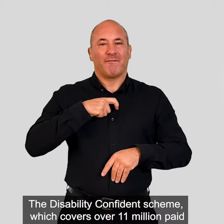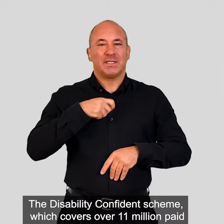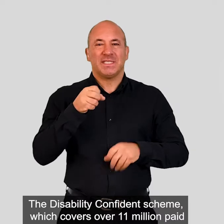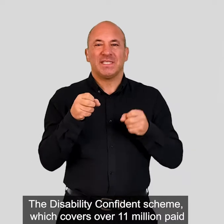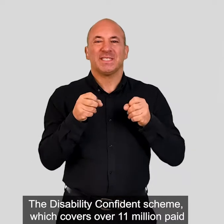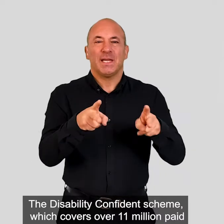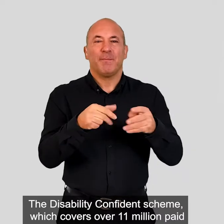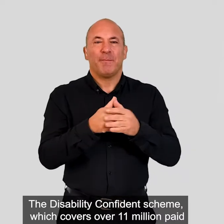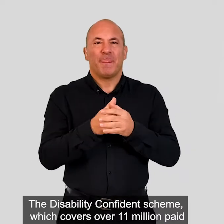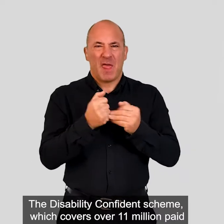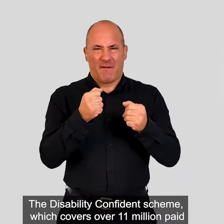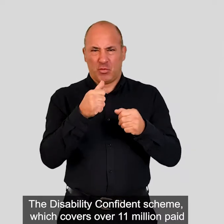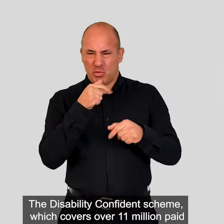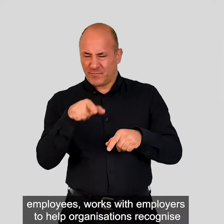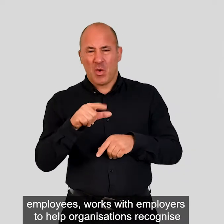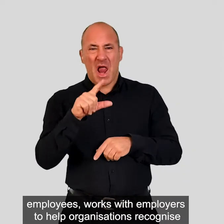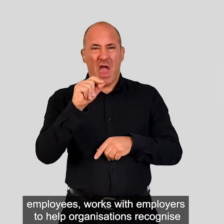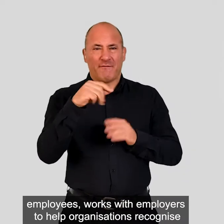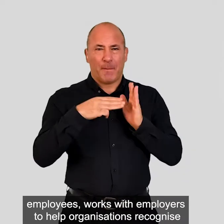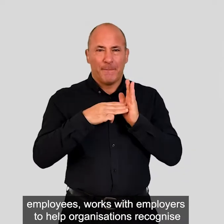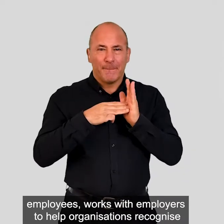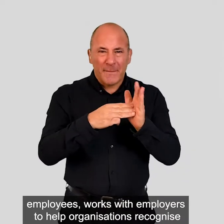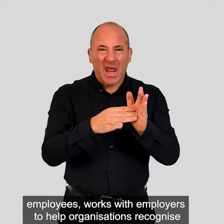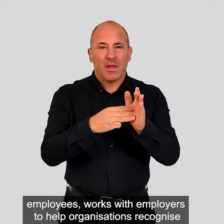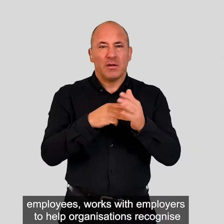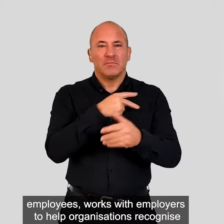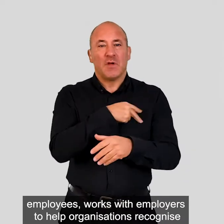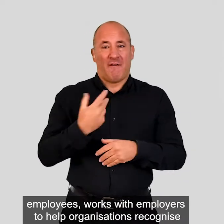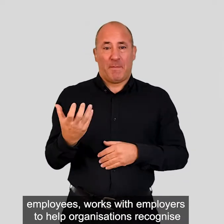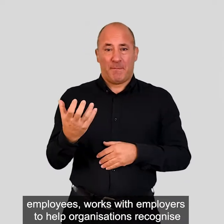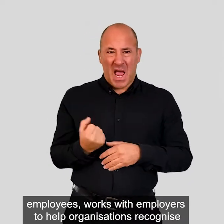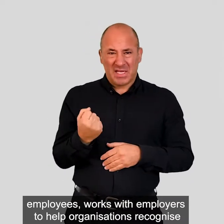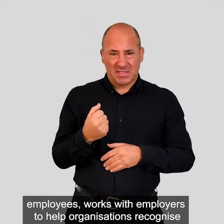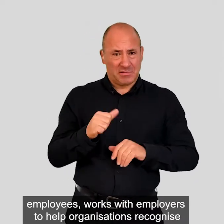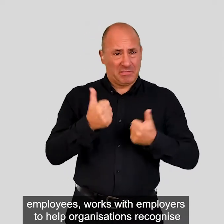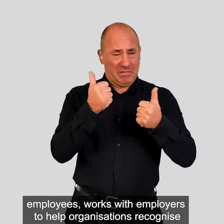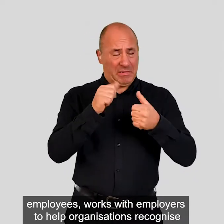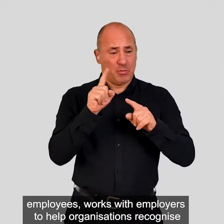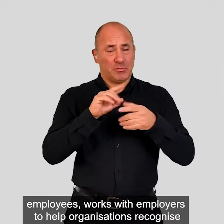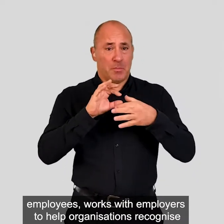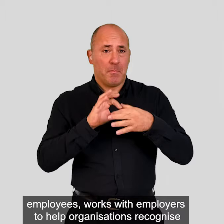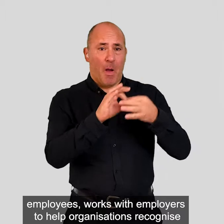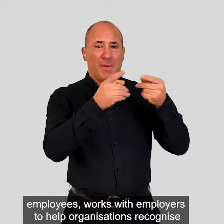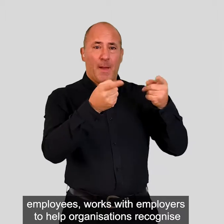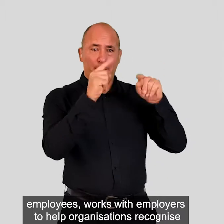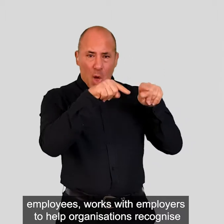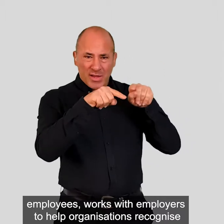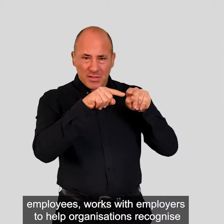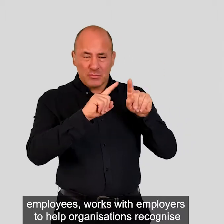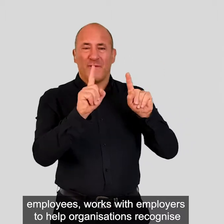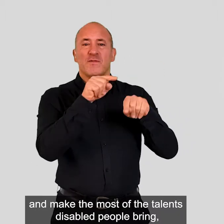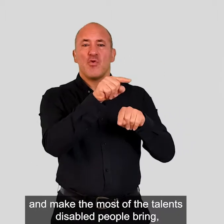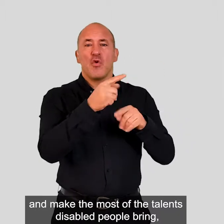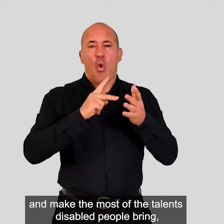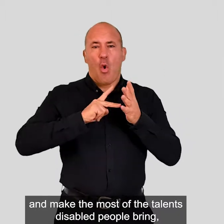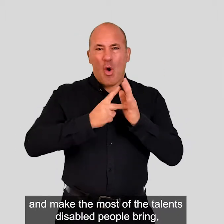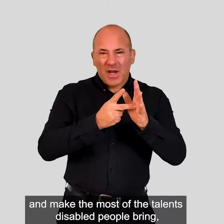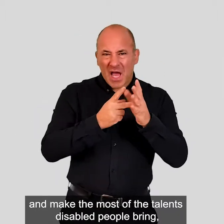over 11 million paid employees, works with employers to help organisations recognise and make the most